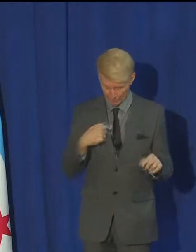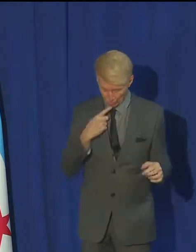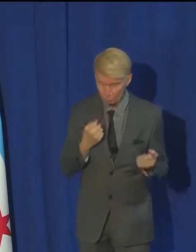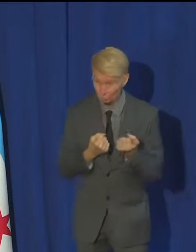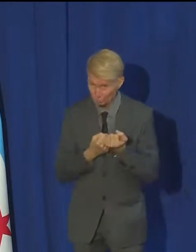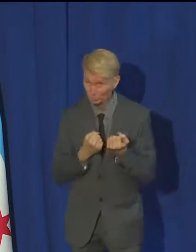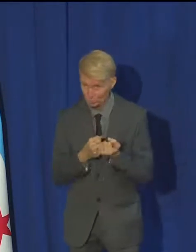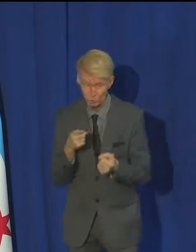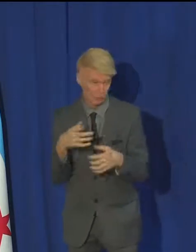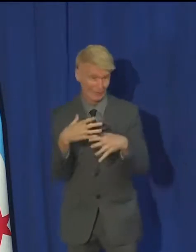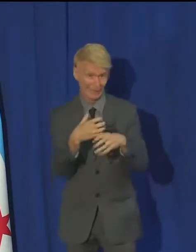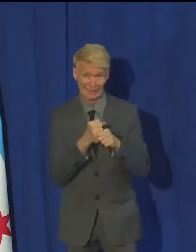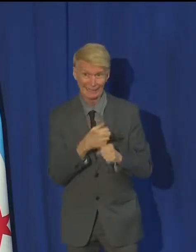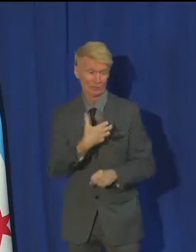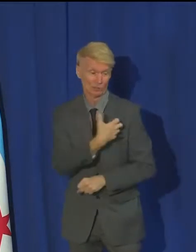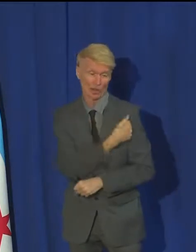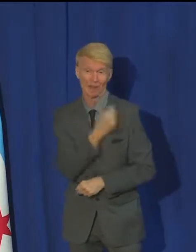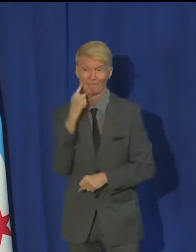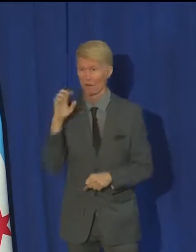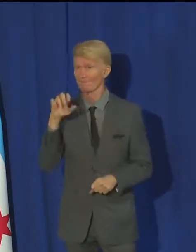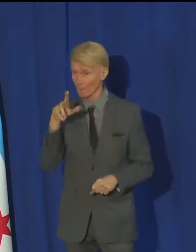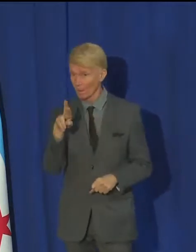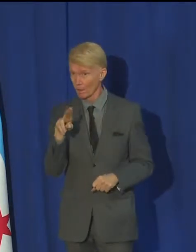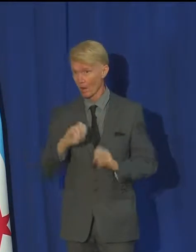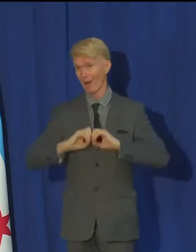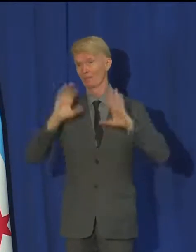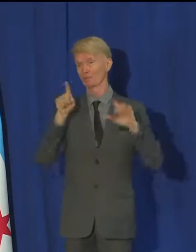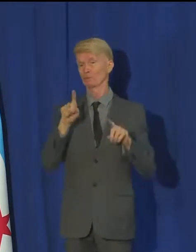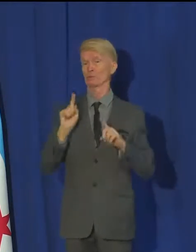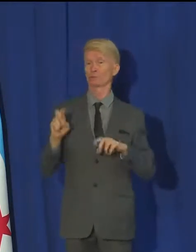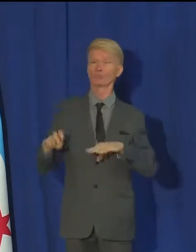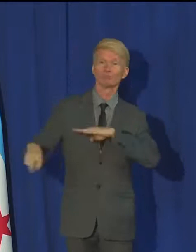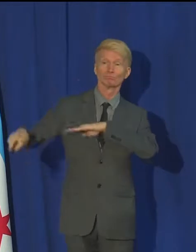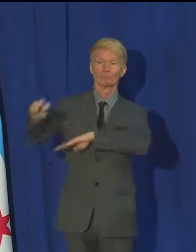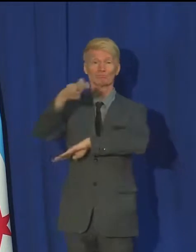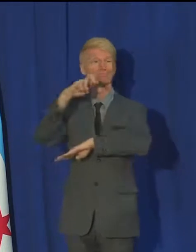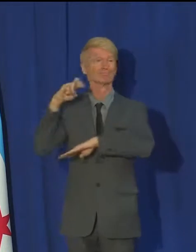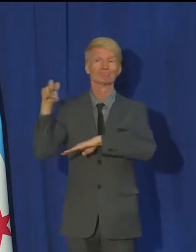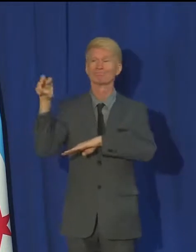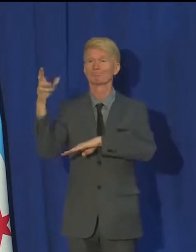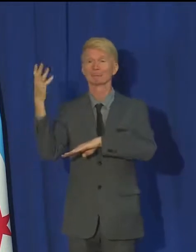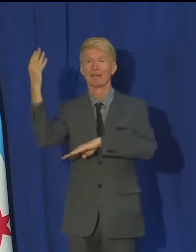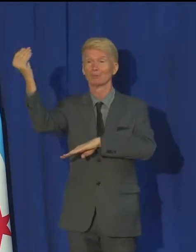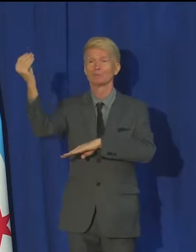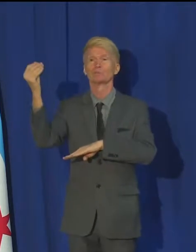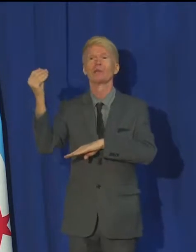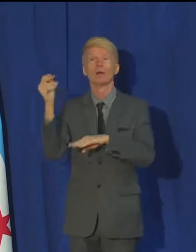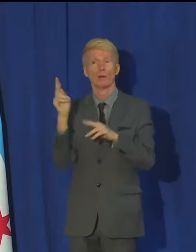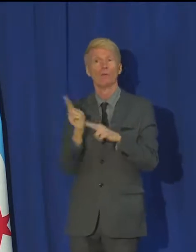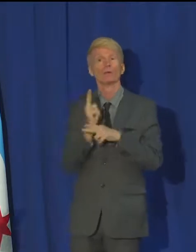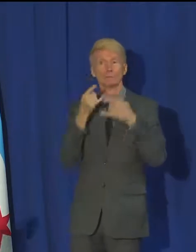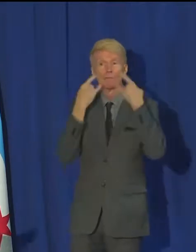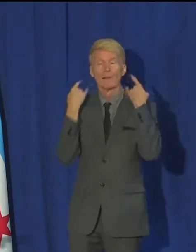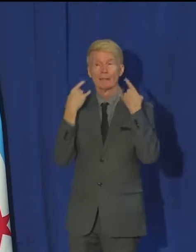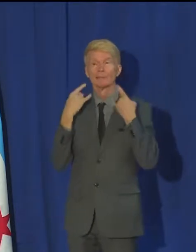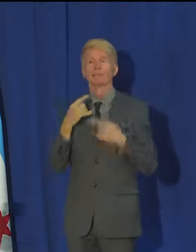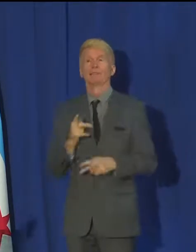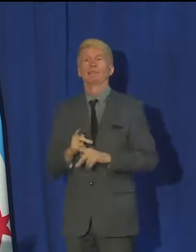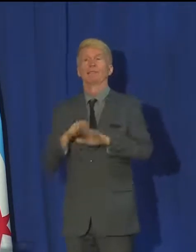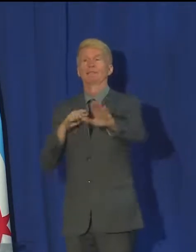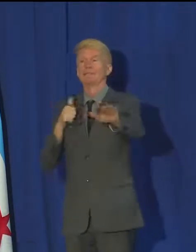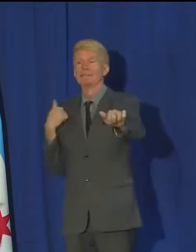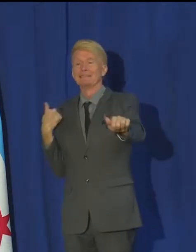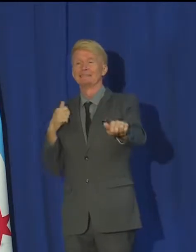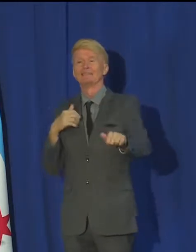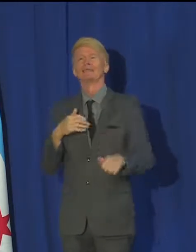shot. Obviously, if you're going to go out, you want to make sure you wear that mask and you're keeping your distance. And don't just go out and